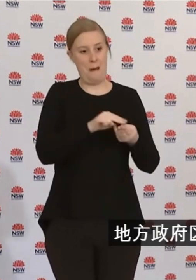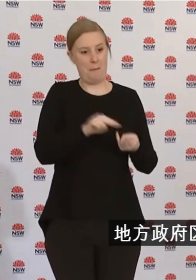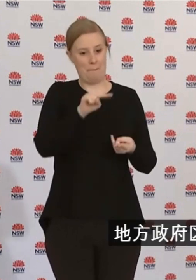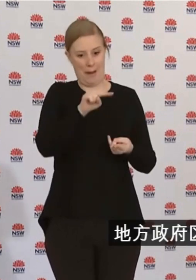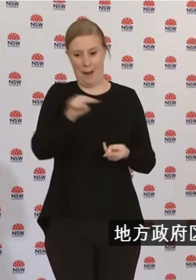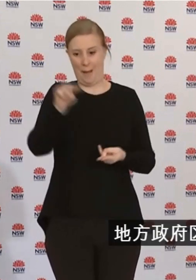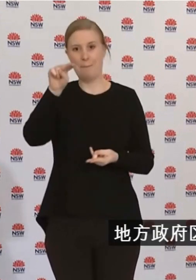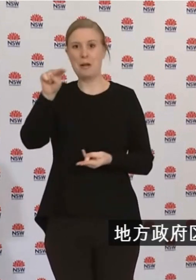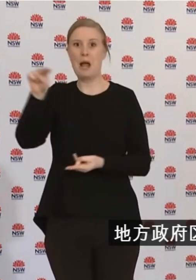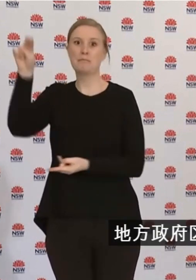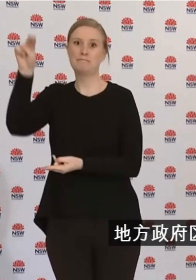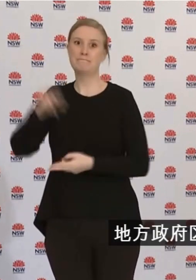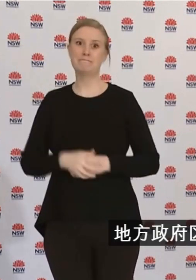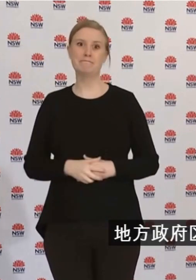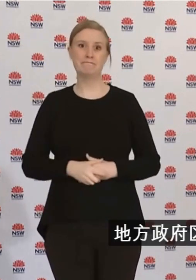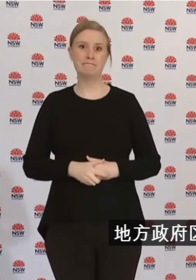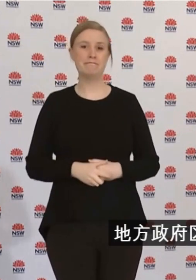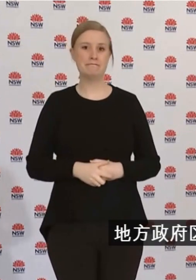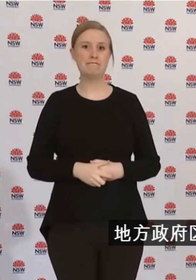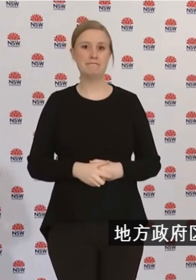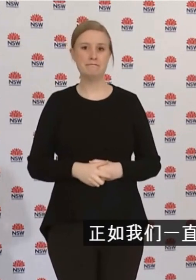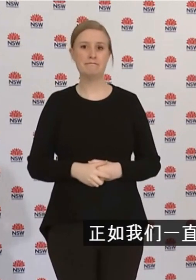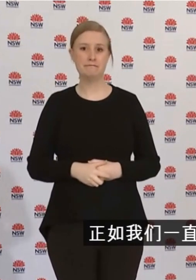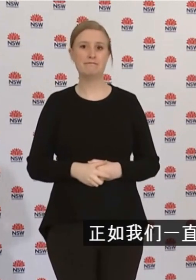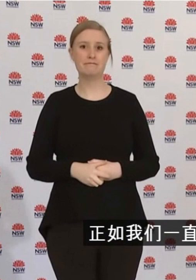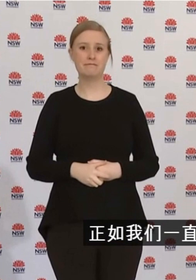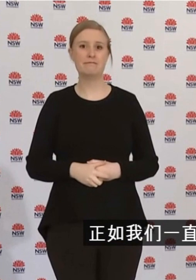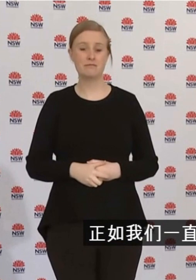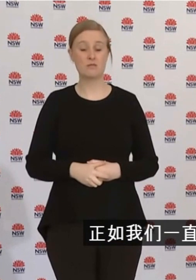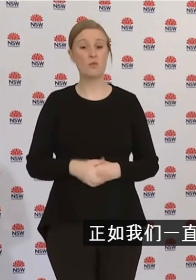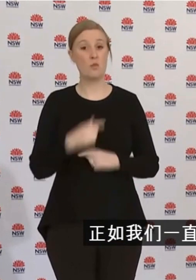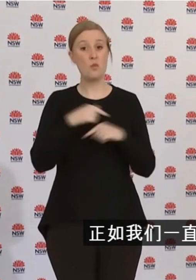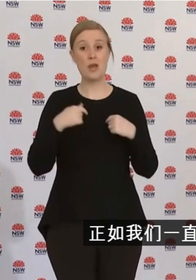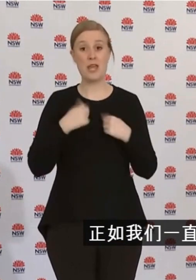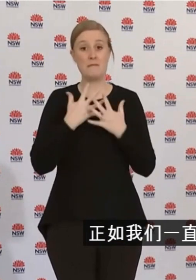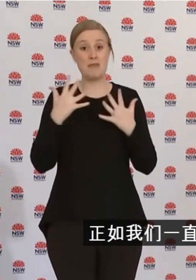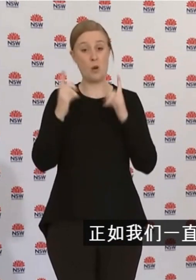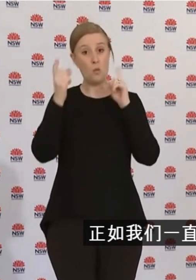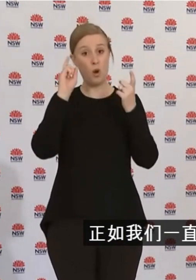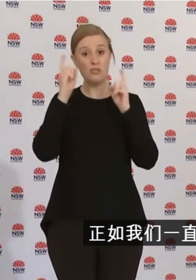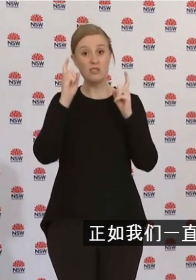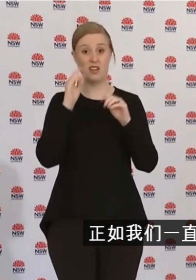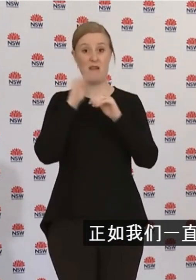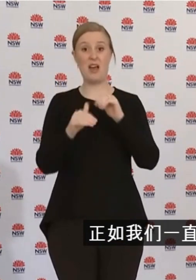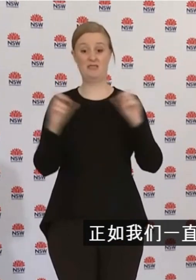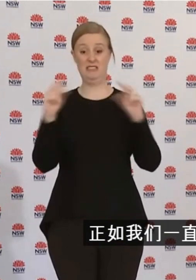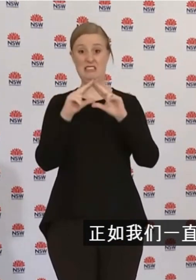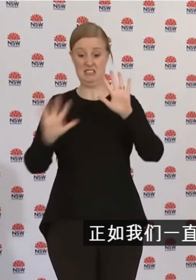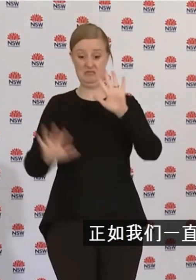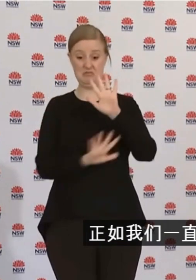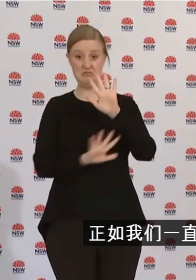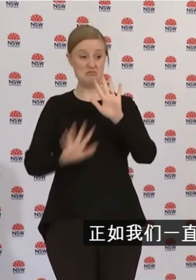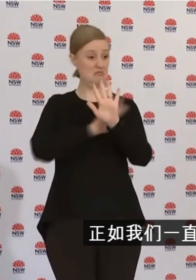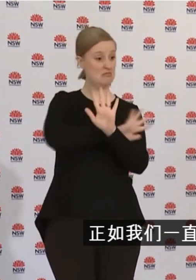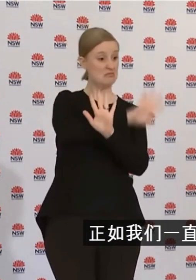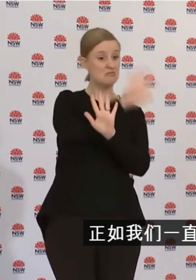The local government areas, the broad areas of Sydney that are the major areas of concern, remain, as we've been talking about.